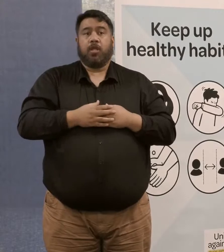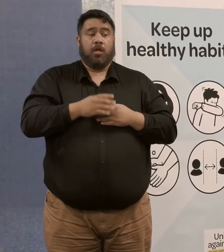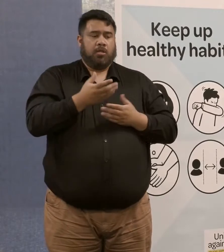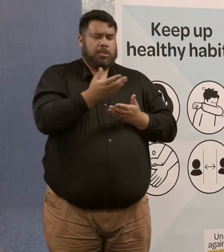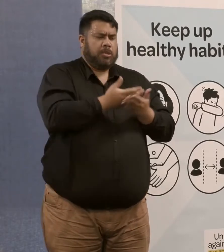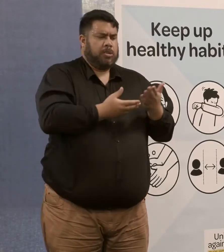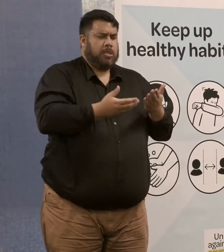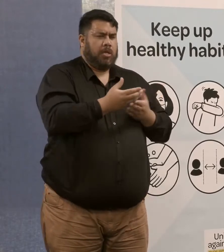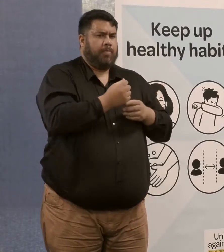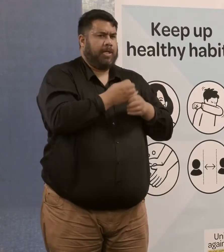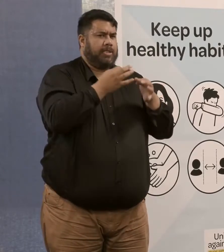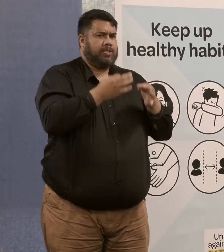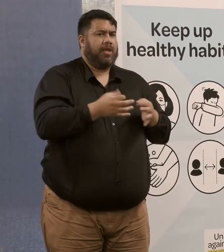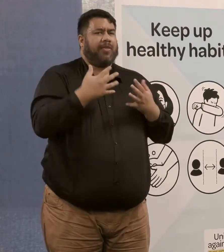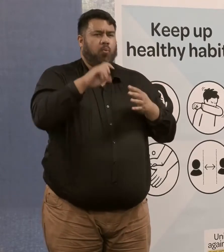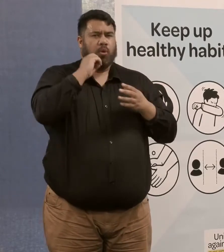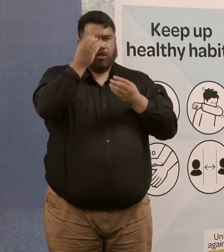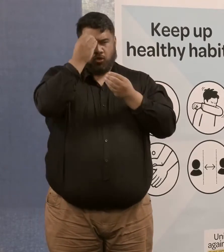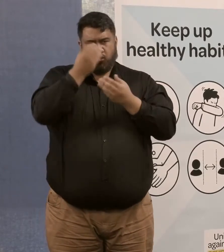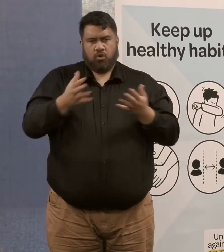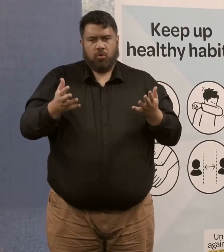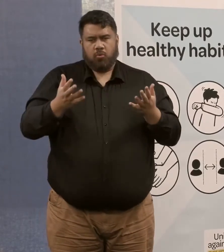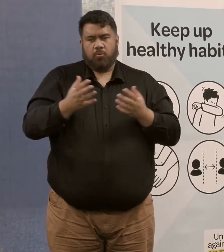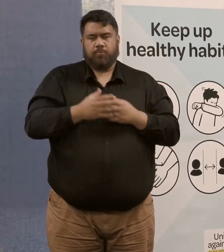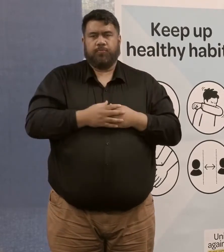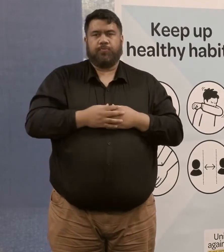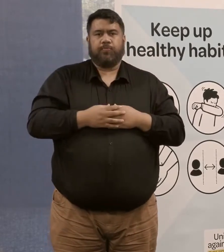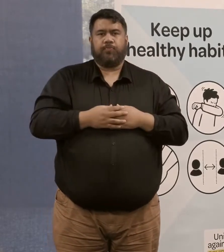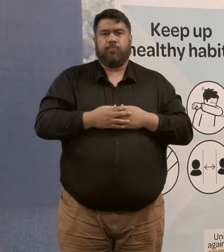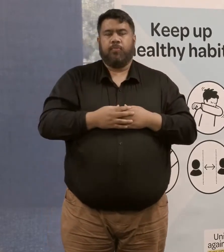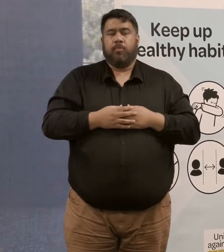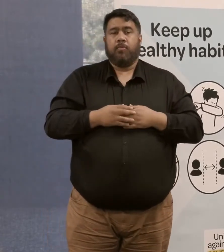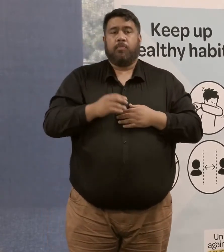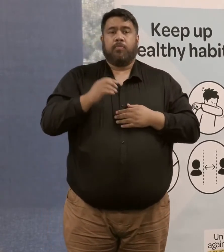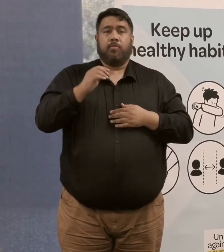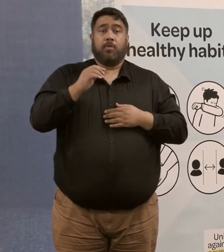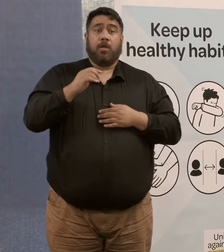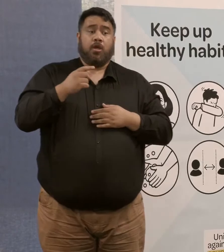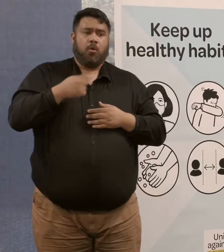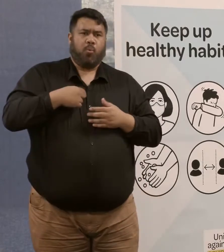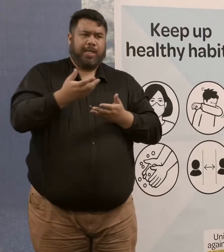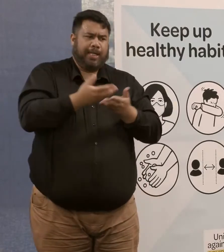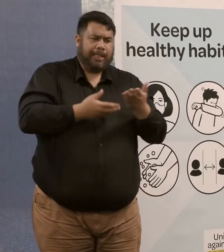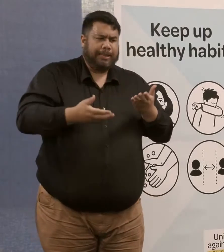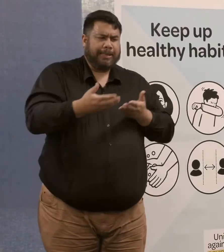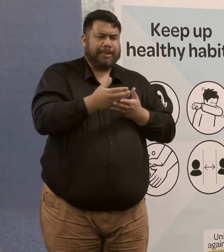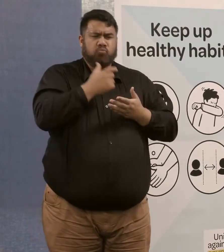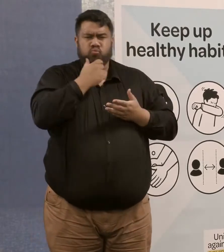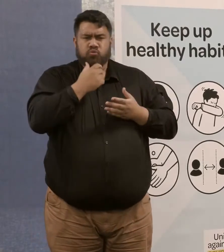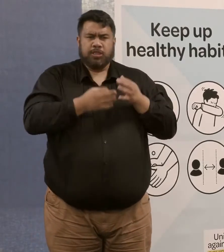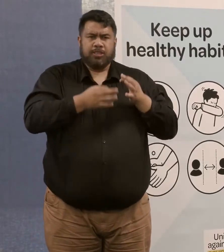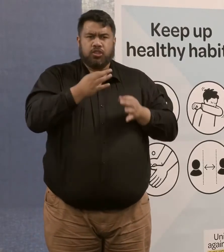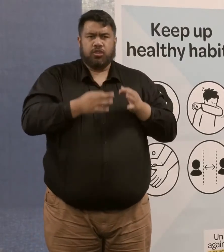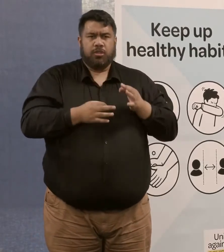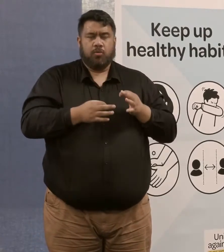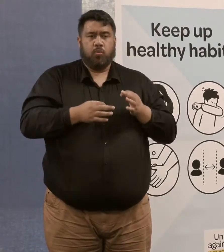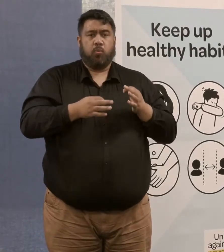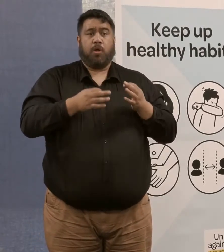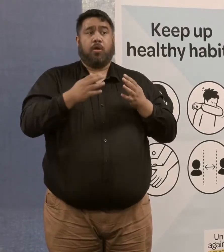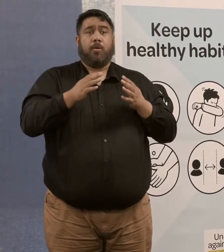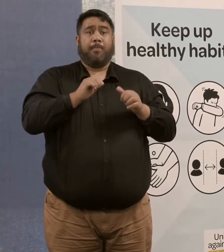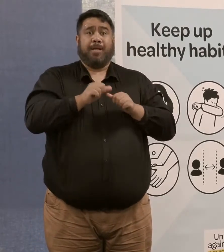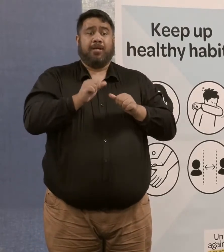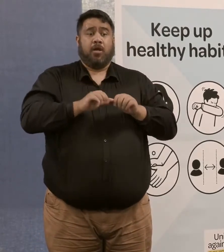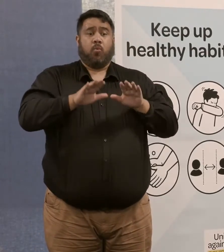made, but I'll just make 2 comments. First of all, something that's absolutely guiding our decisions on this is our technical advice is to wait